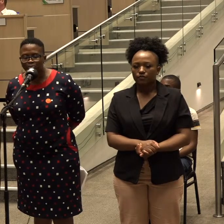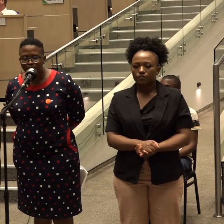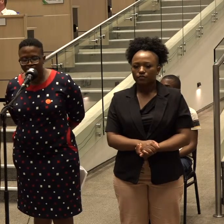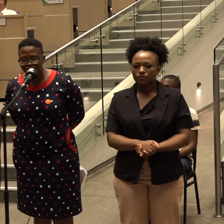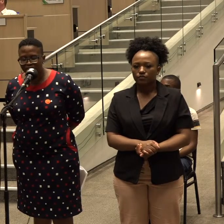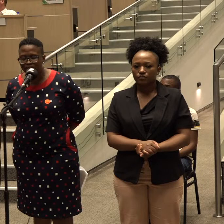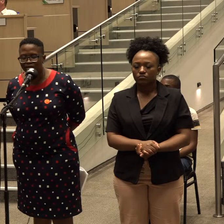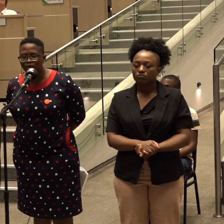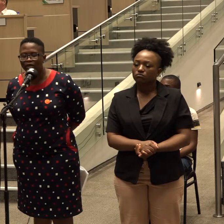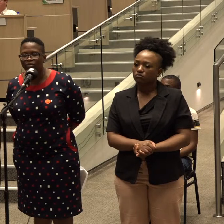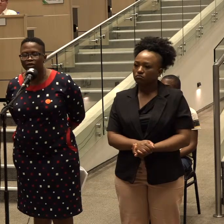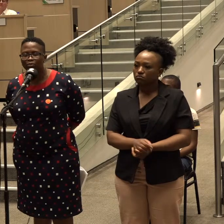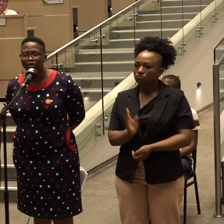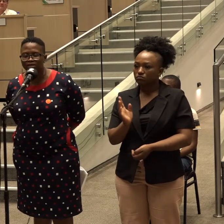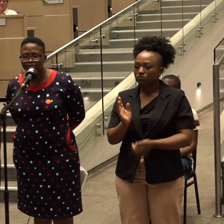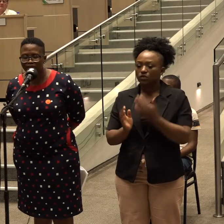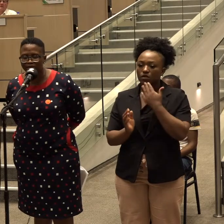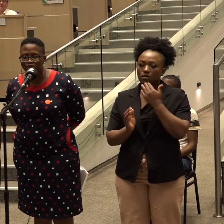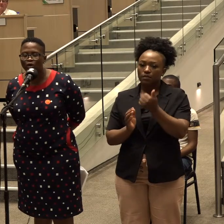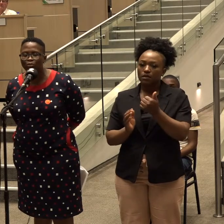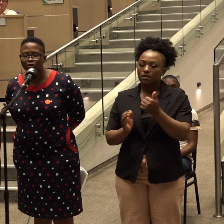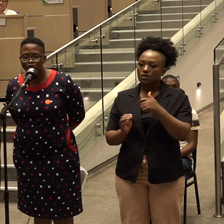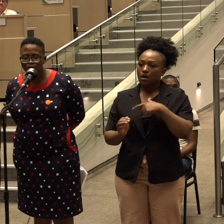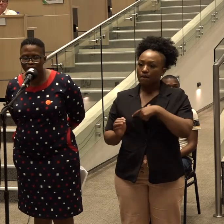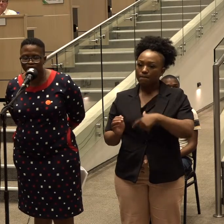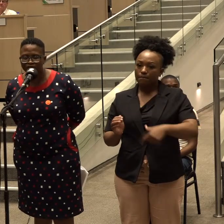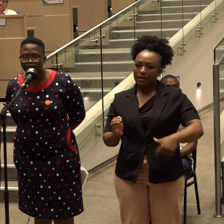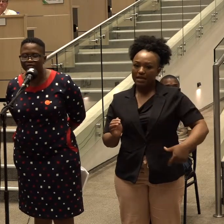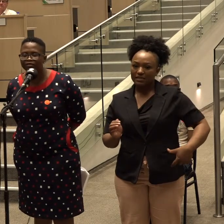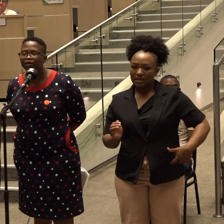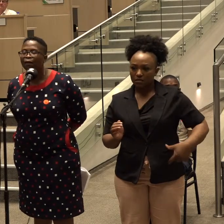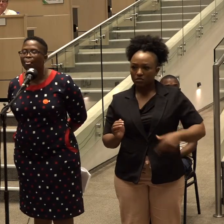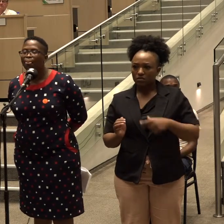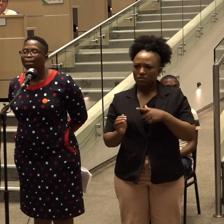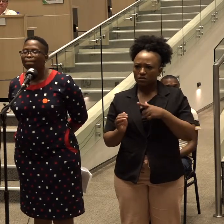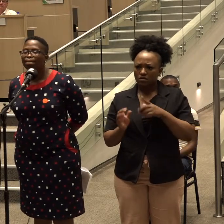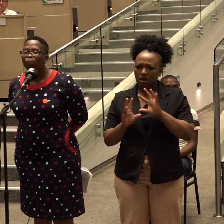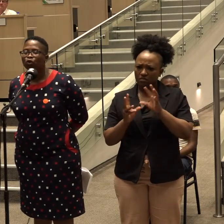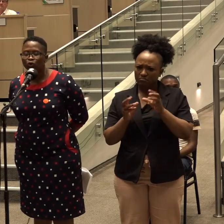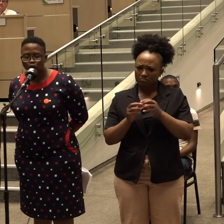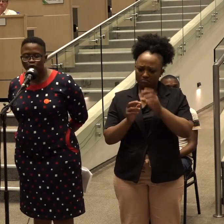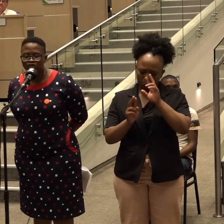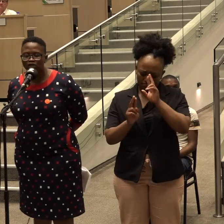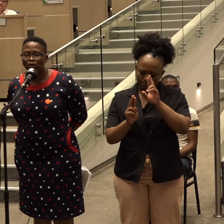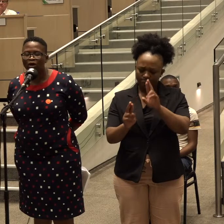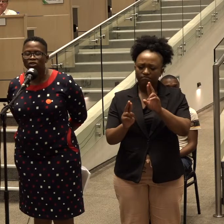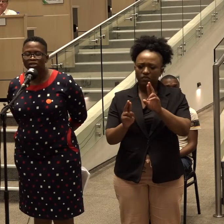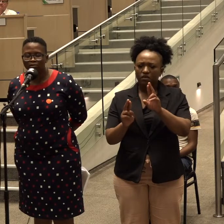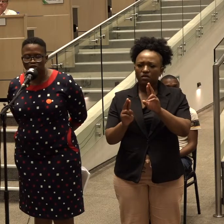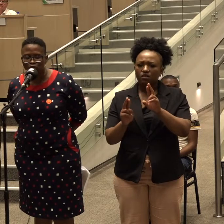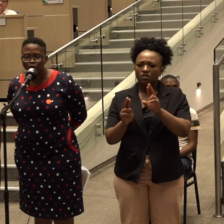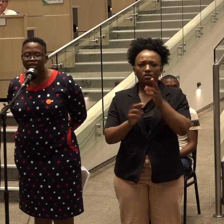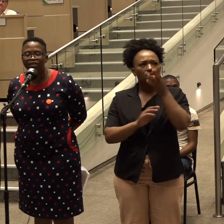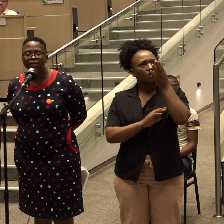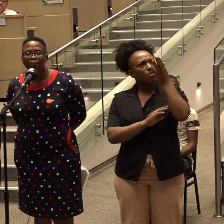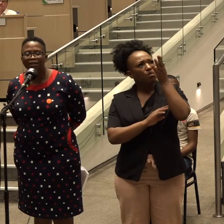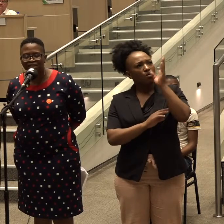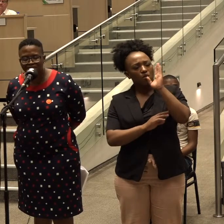and please honorable president or protocol of Zeb um